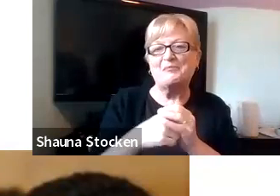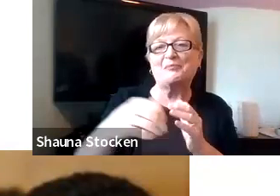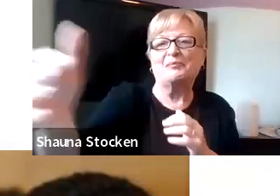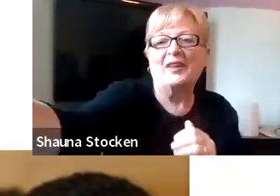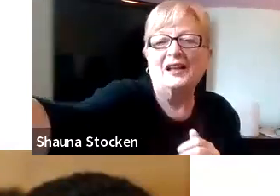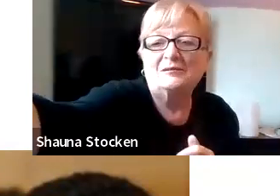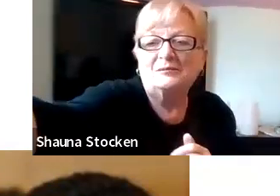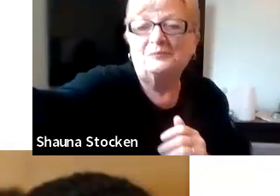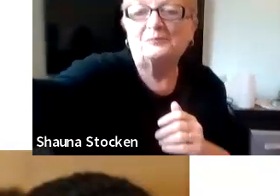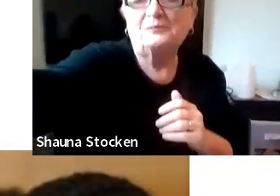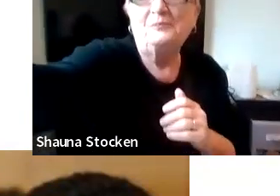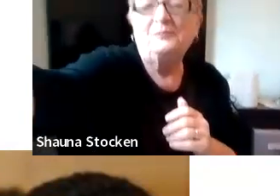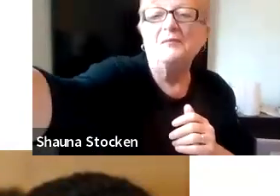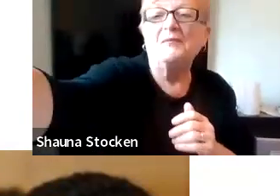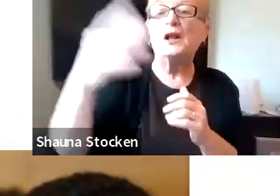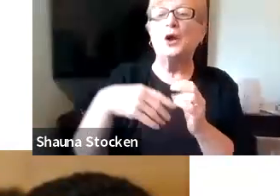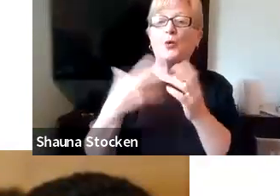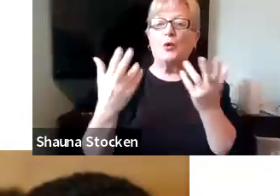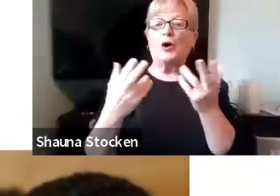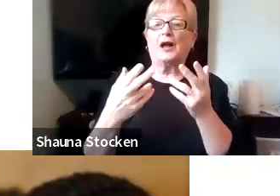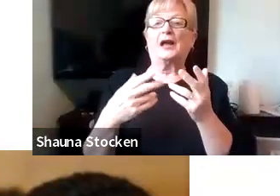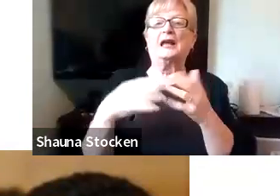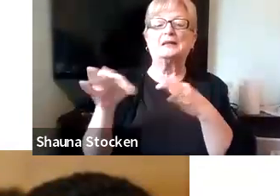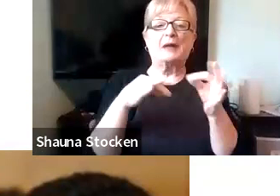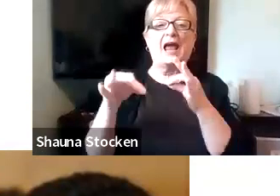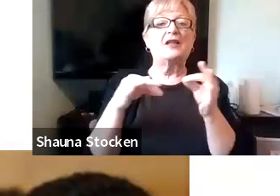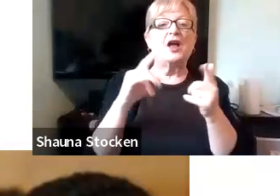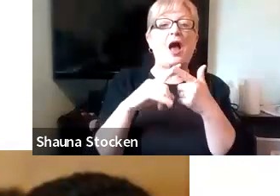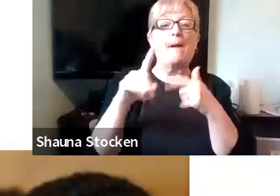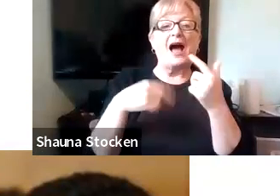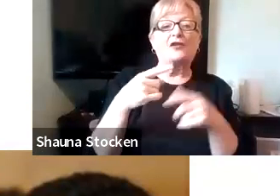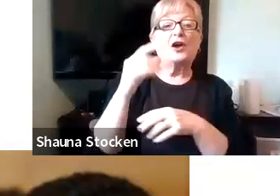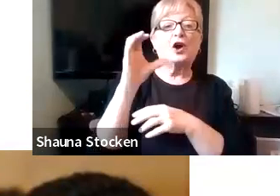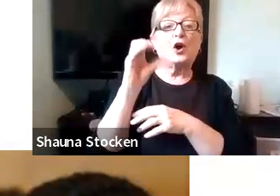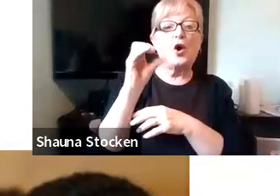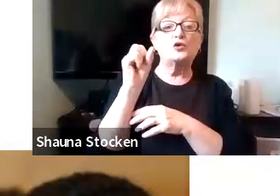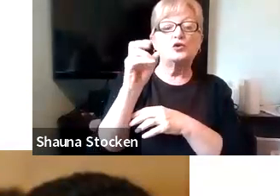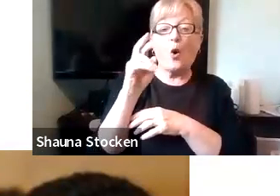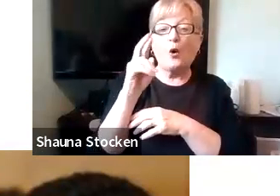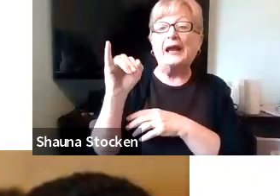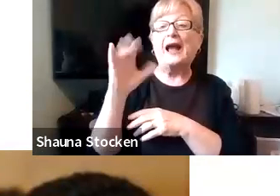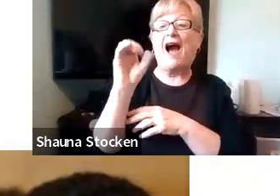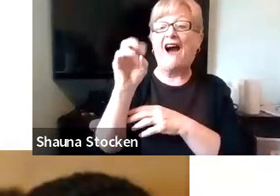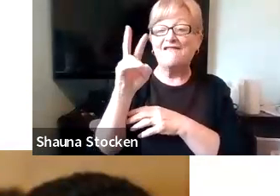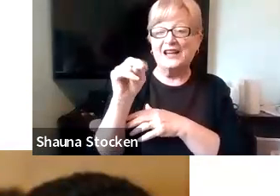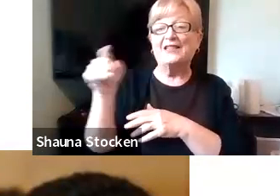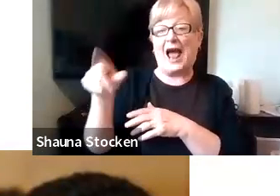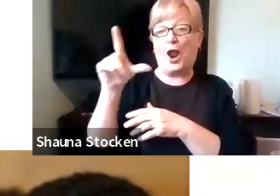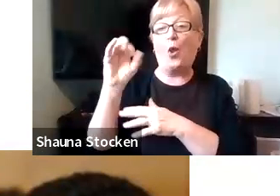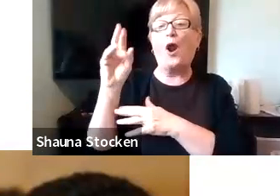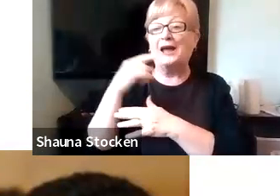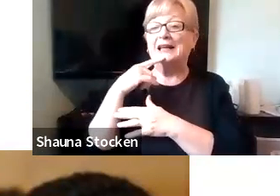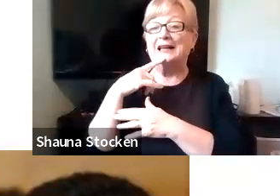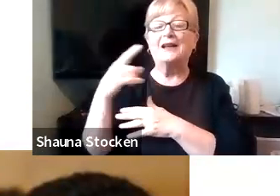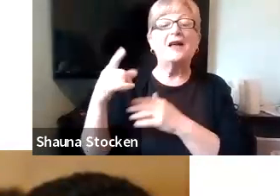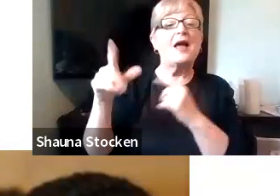We are going to go over using the Cosori oven, which Laura just spoke of. Using the Tovala,